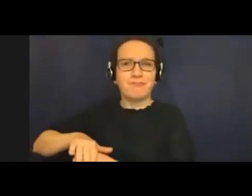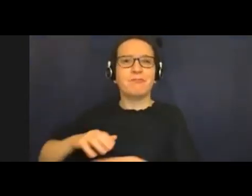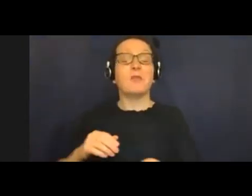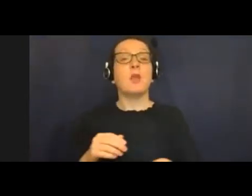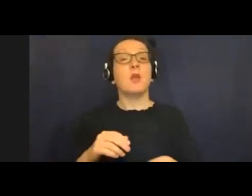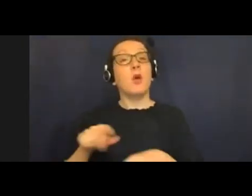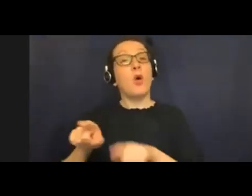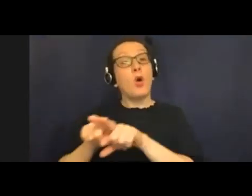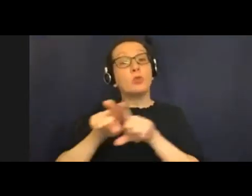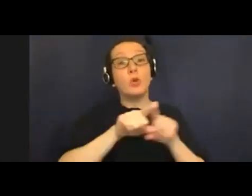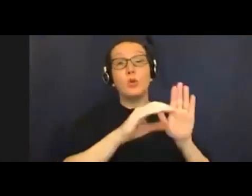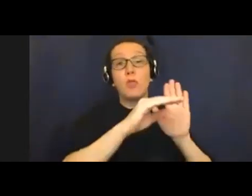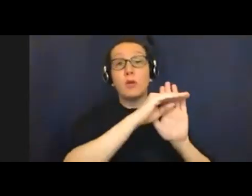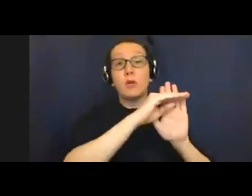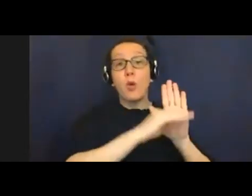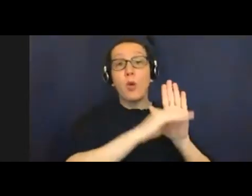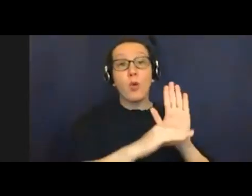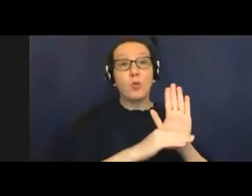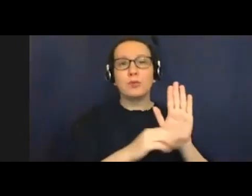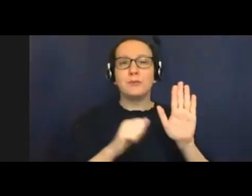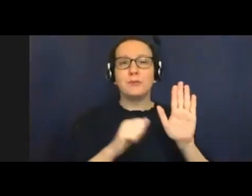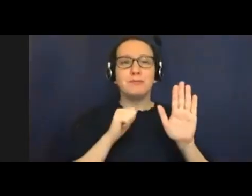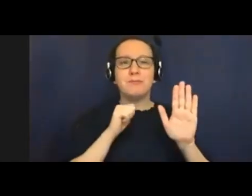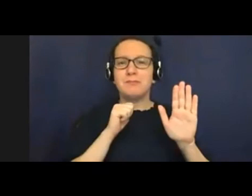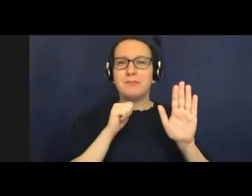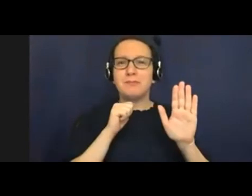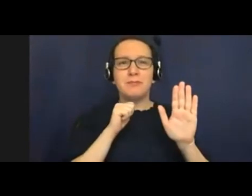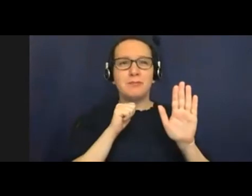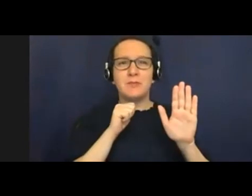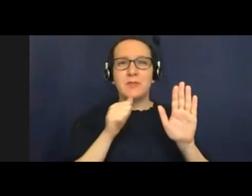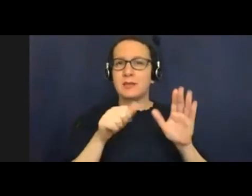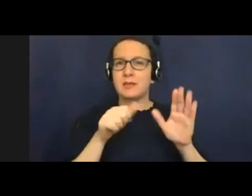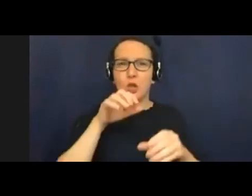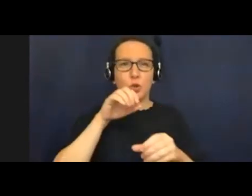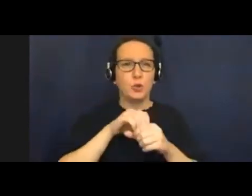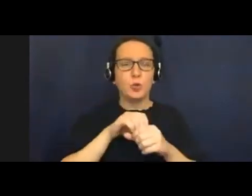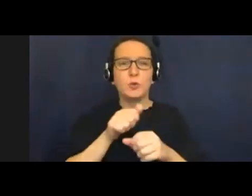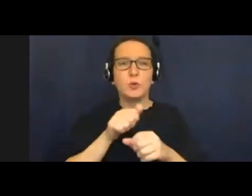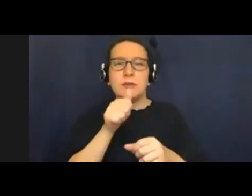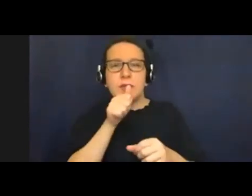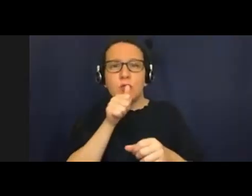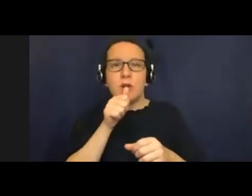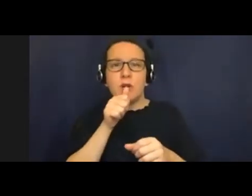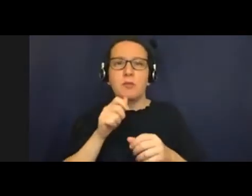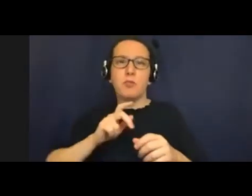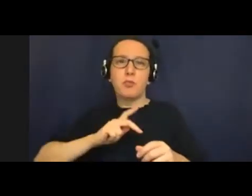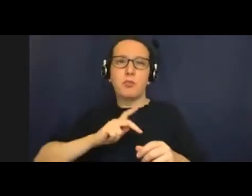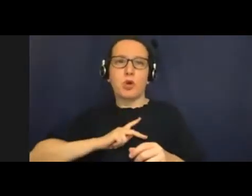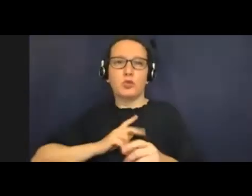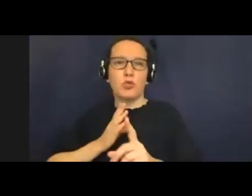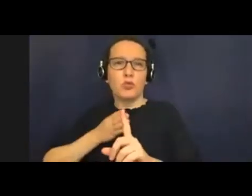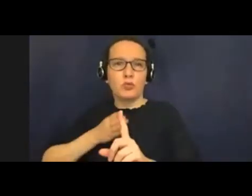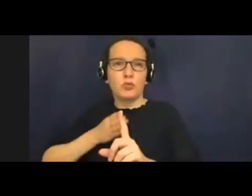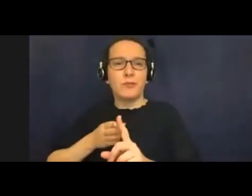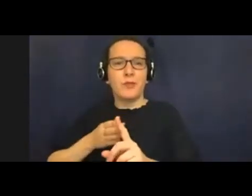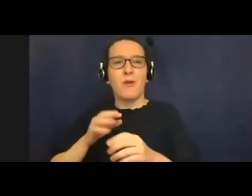envisage the secret and personal voting procedure for people with visual disability.